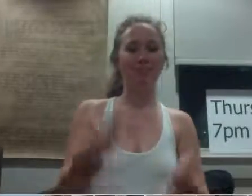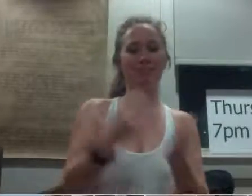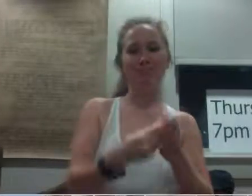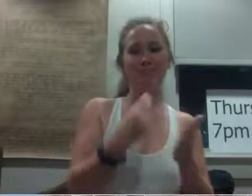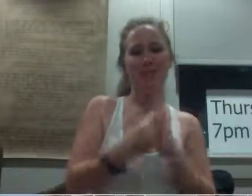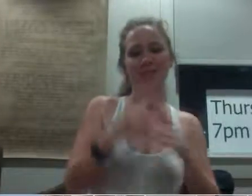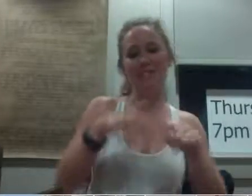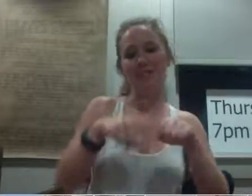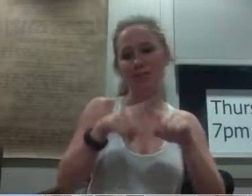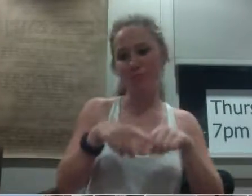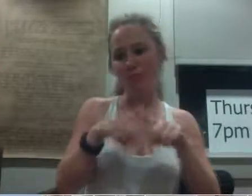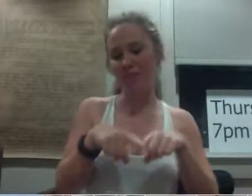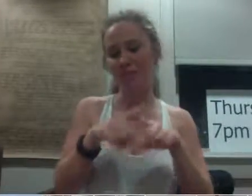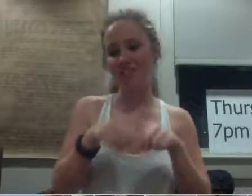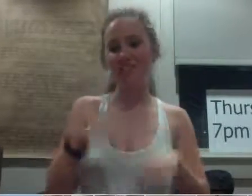so the stock market is where stocks are bought.